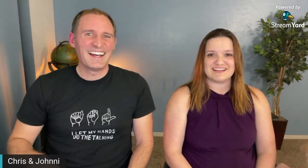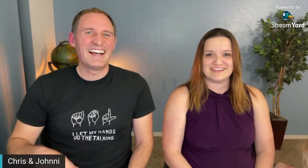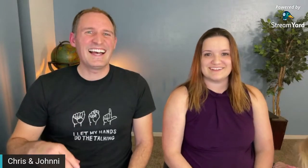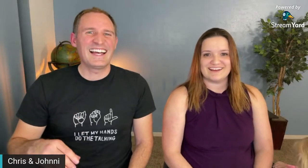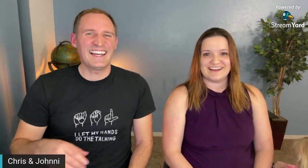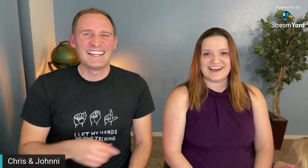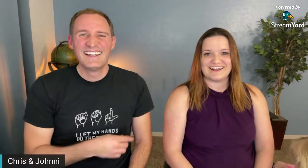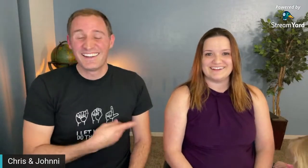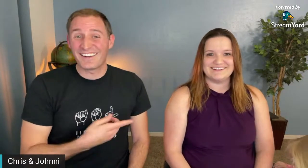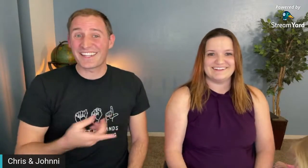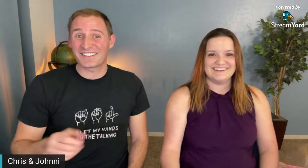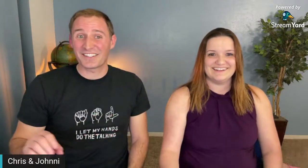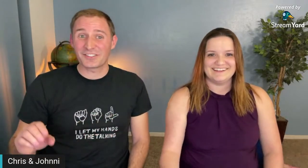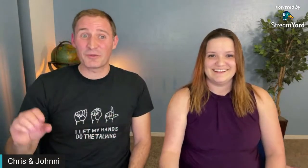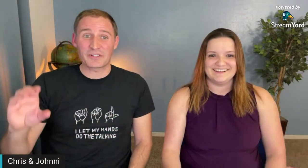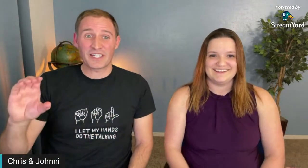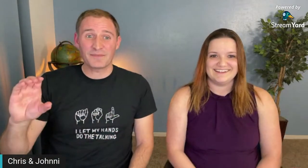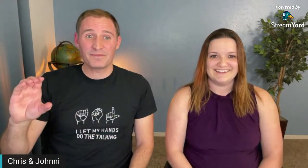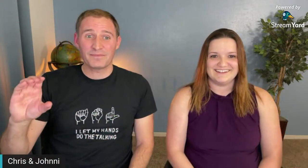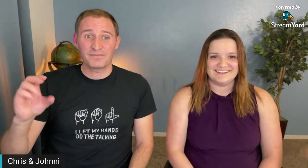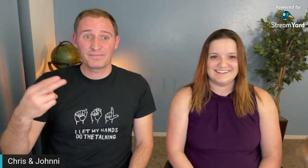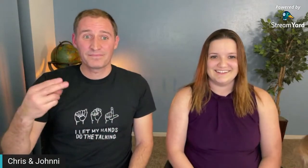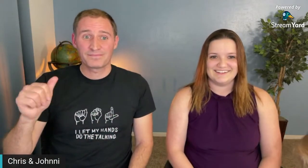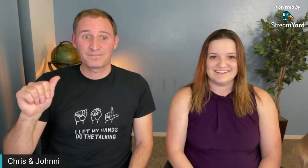second. I got it. Okay, so I'll do it one more time.